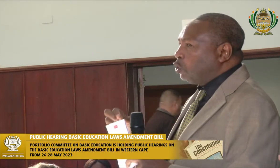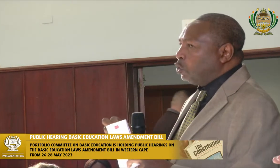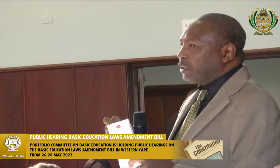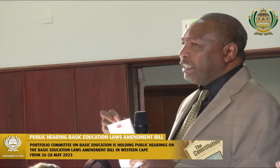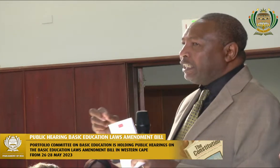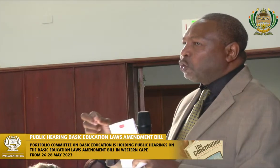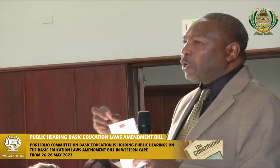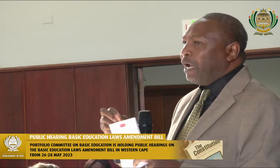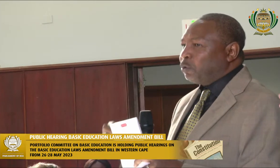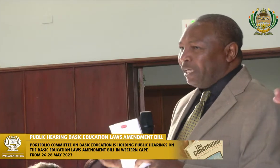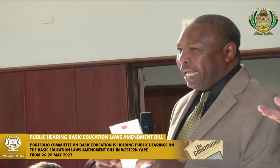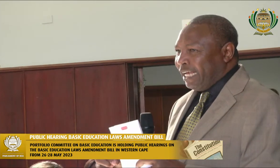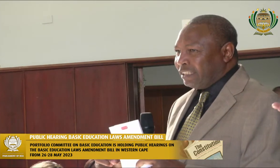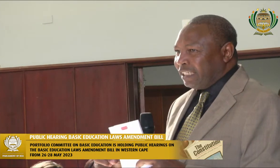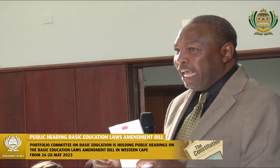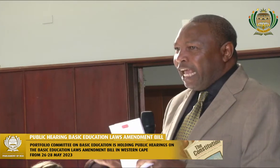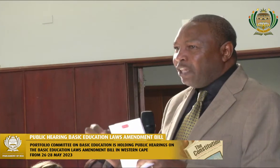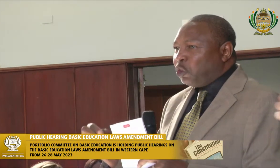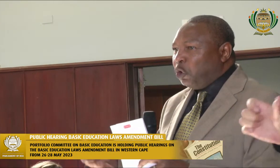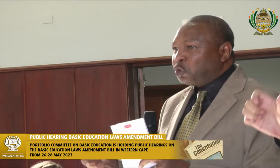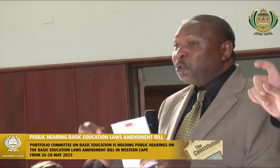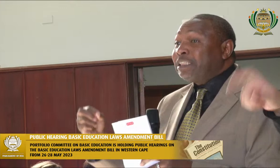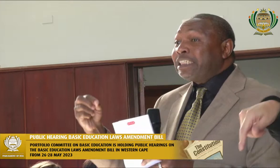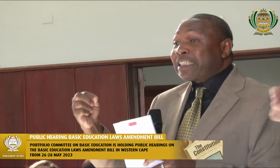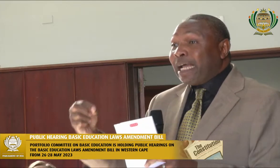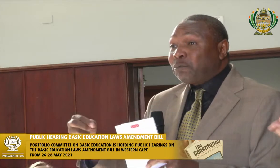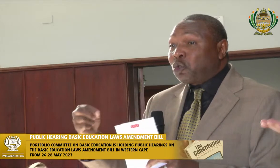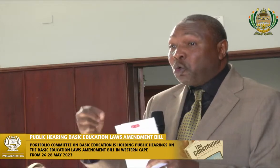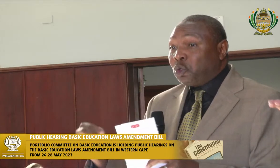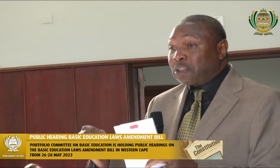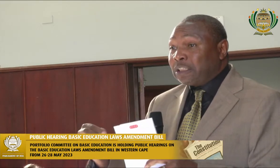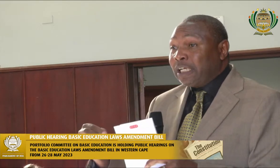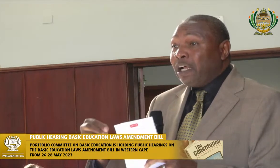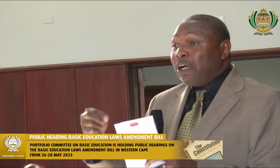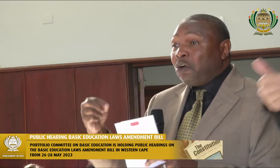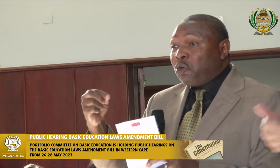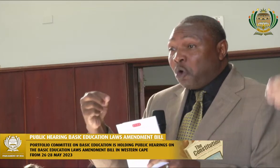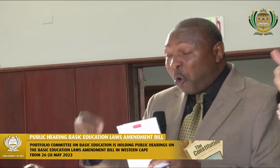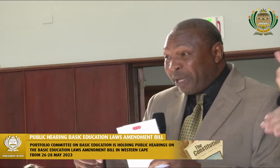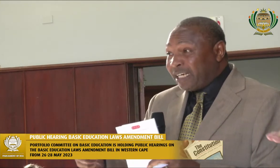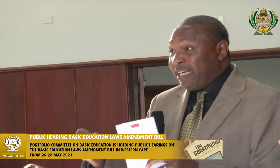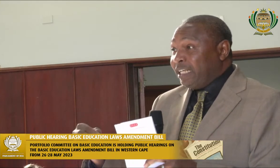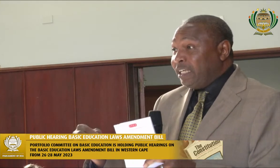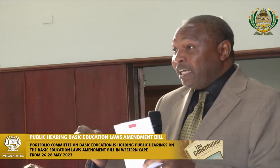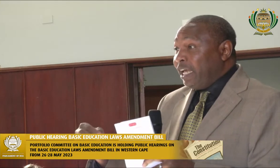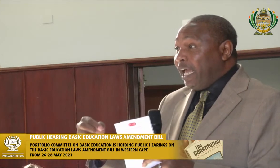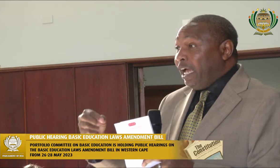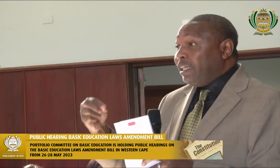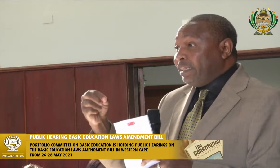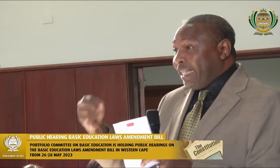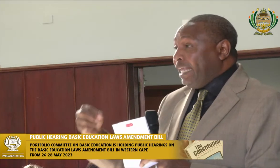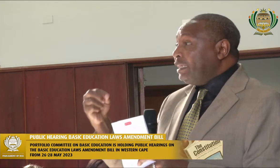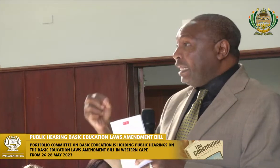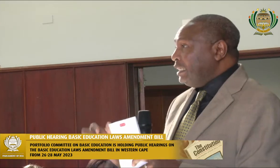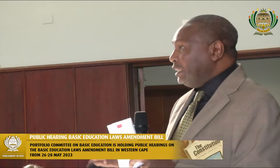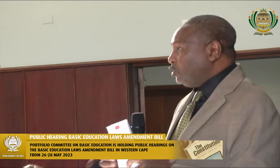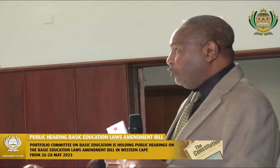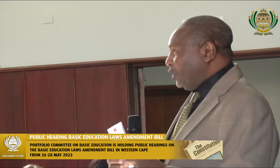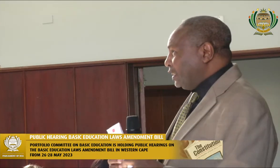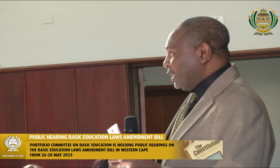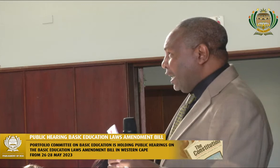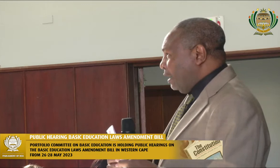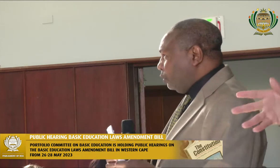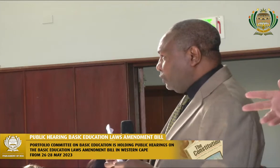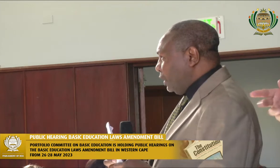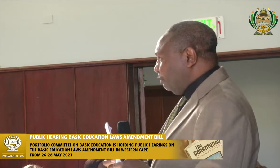disruption of schools needs to come to an end. And those who disrupt schools knowingly, then they need